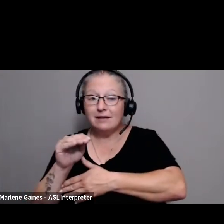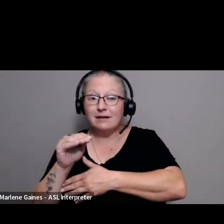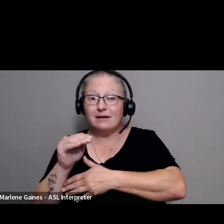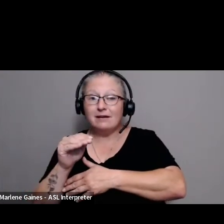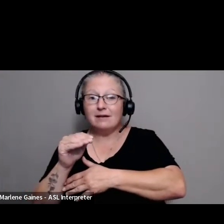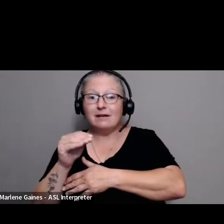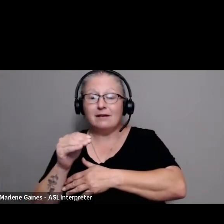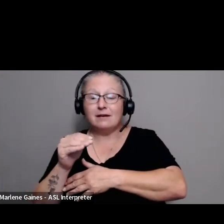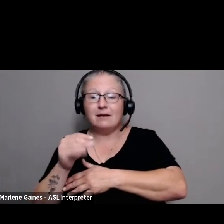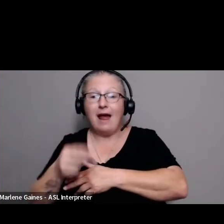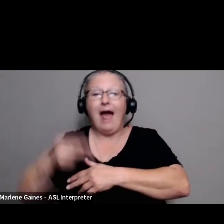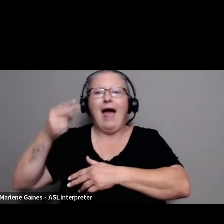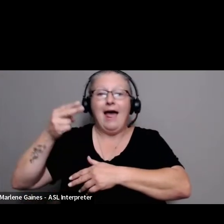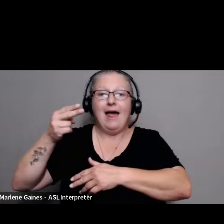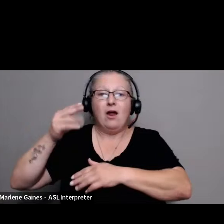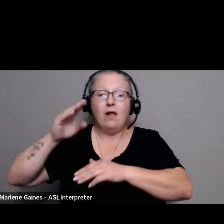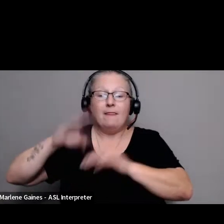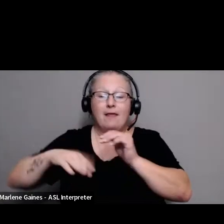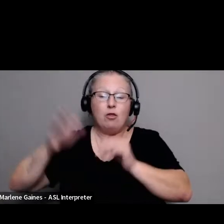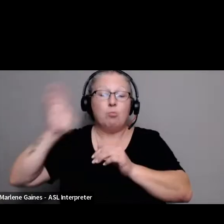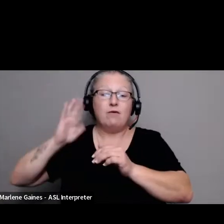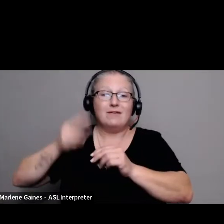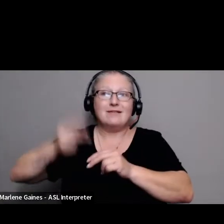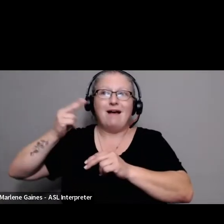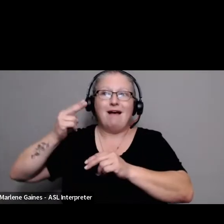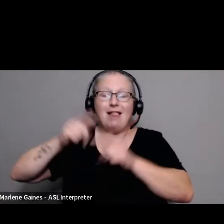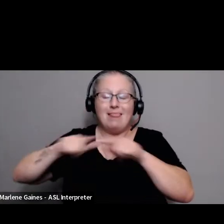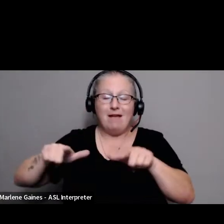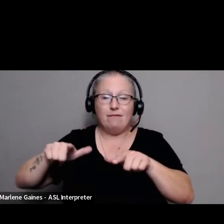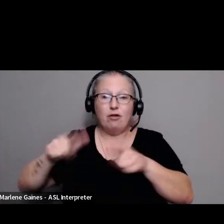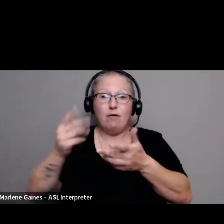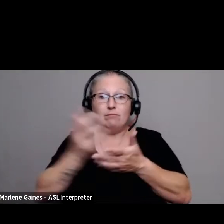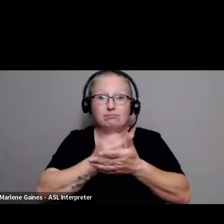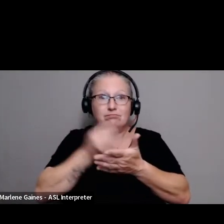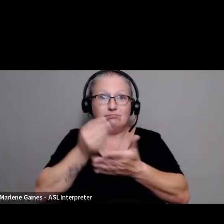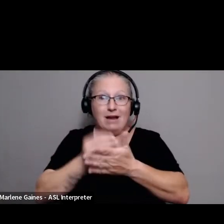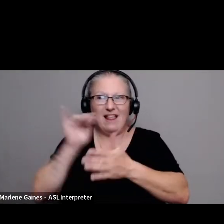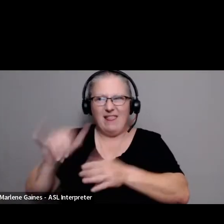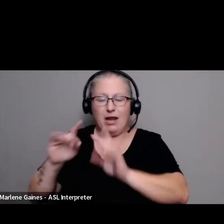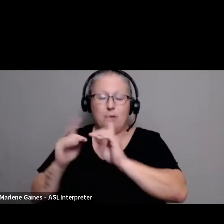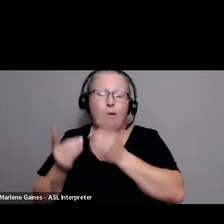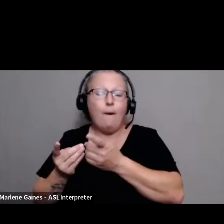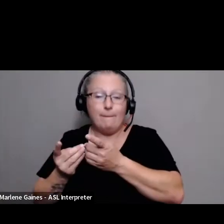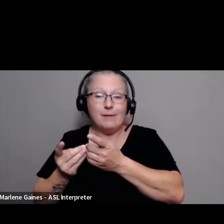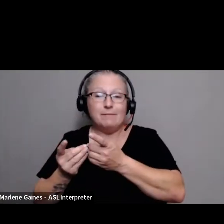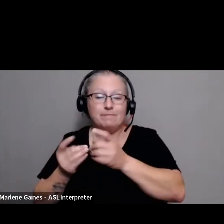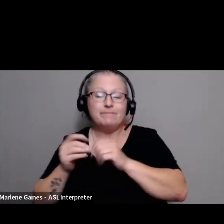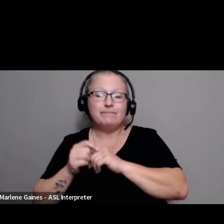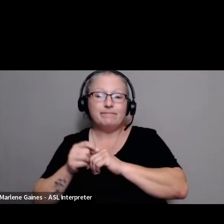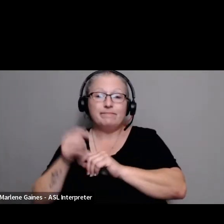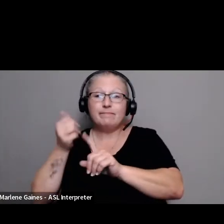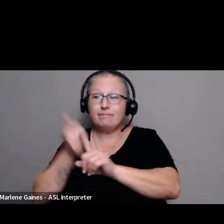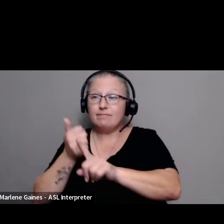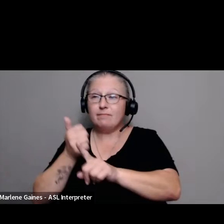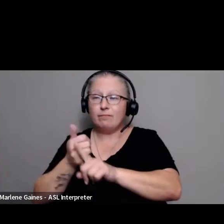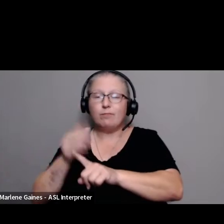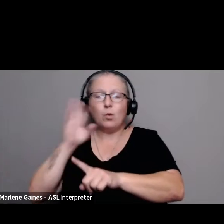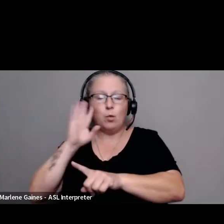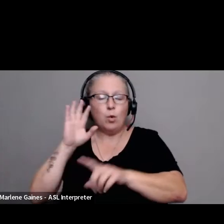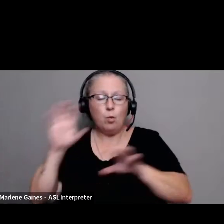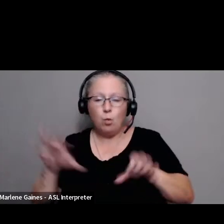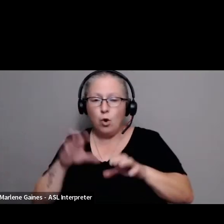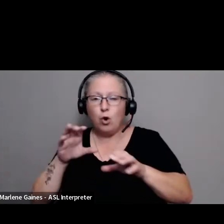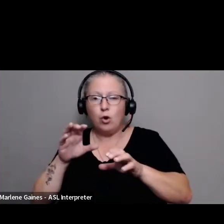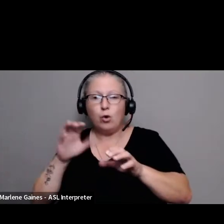than the previous high level of revenue in that department. He is someone who will work